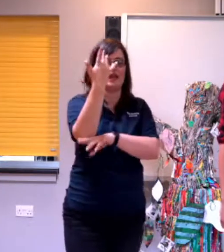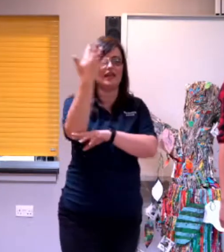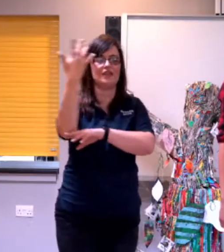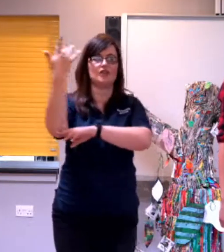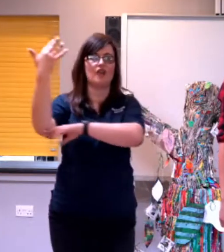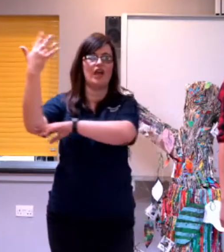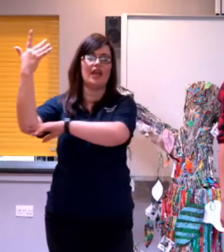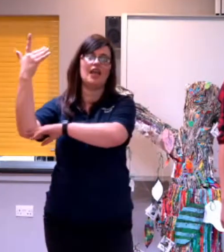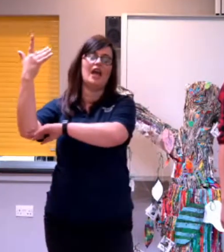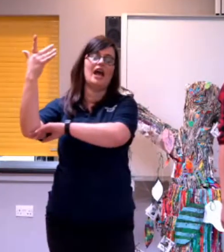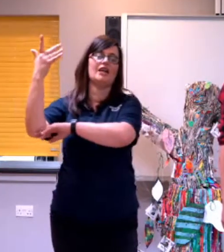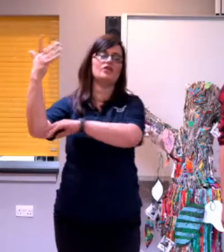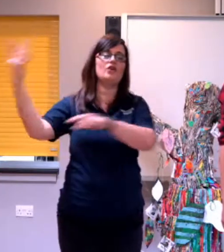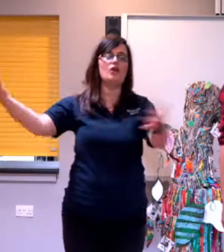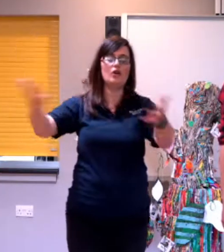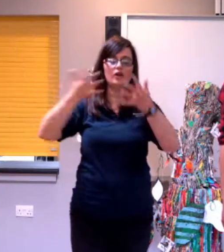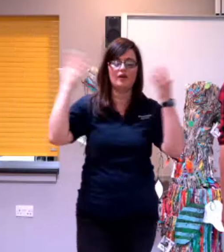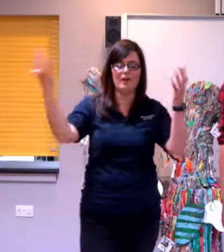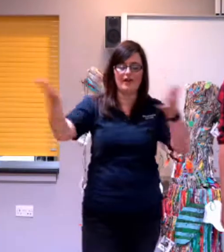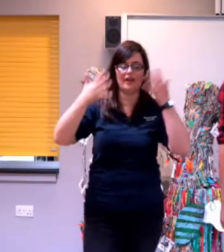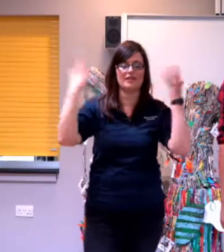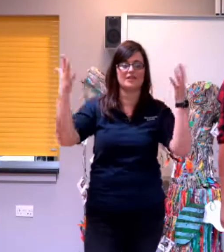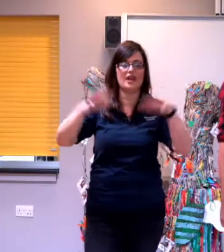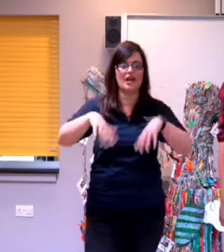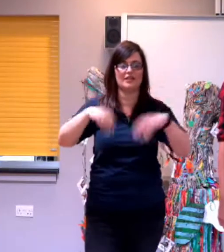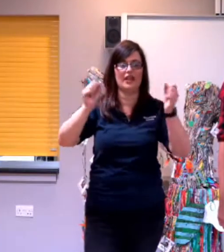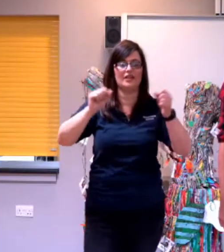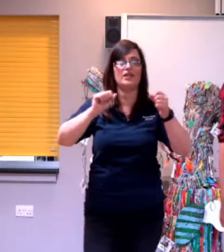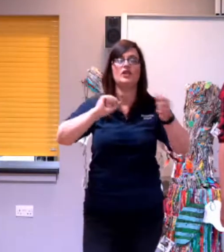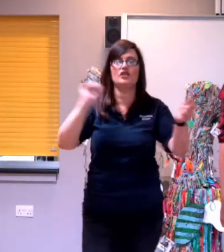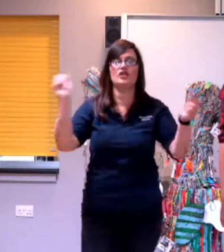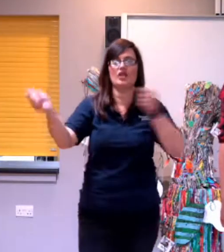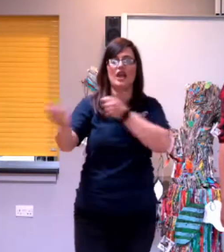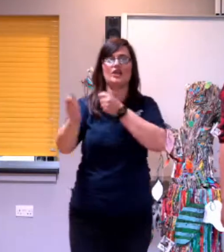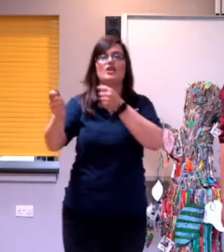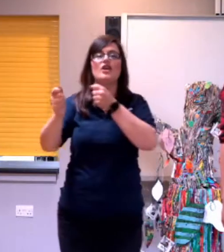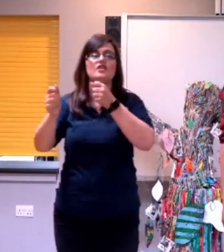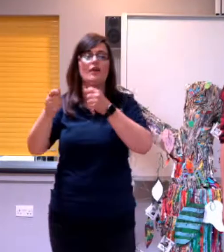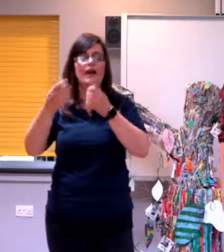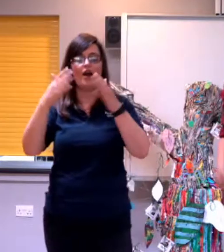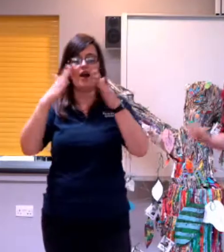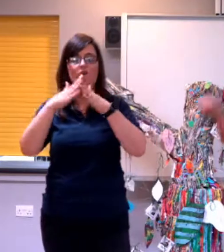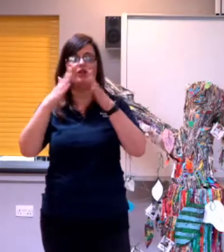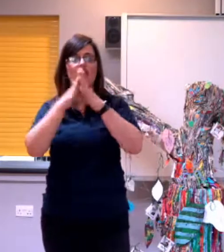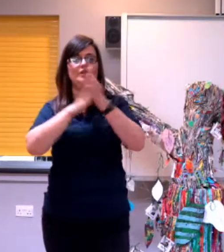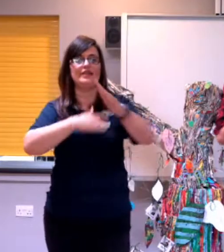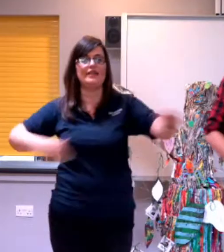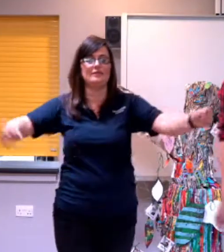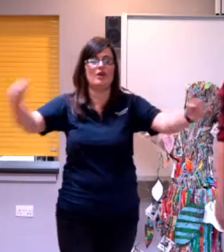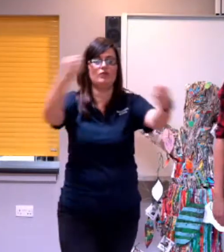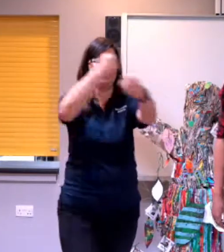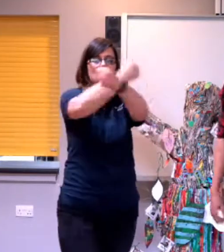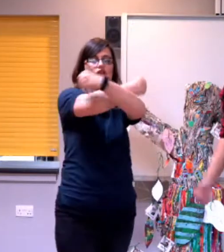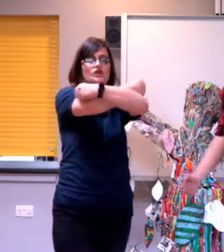His tree and all the weather started to change. So at home, can you pretend to be holding on to your